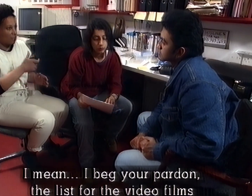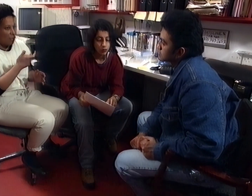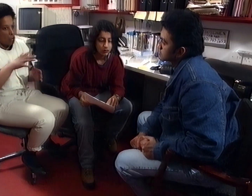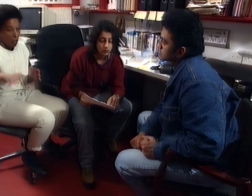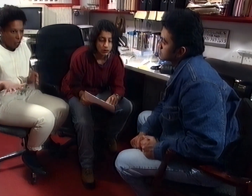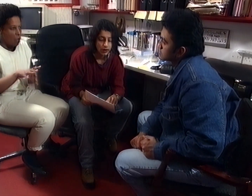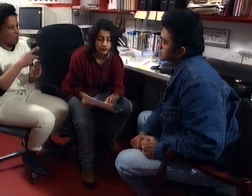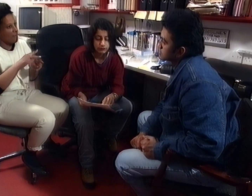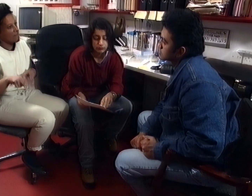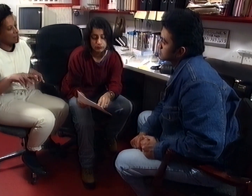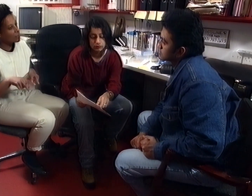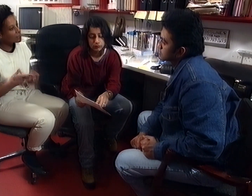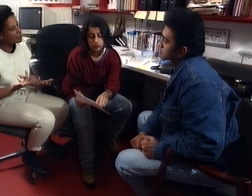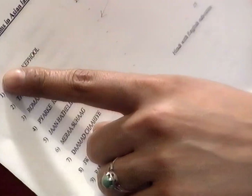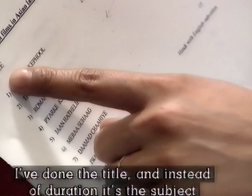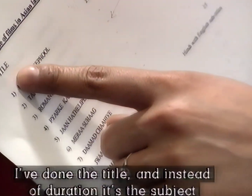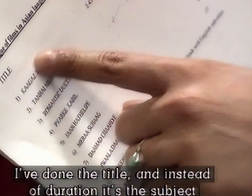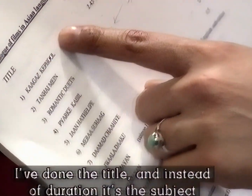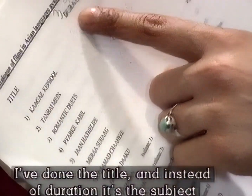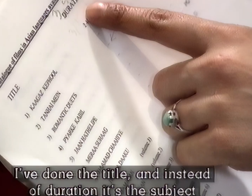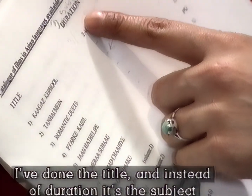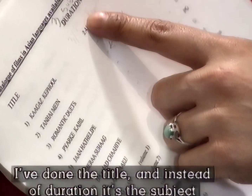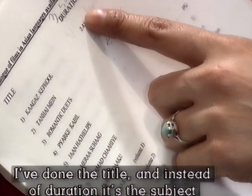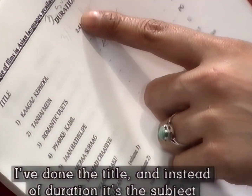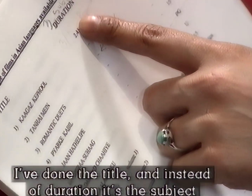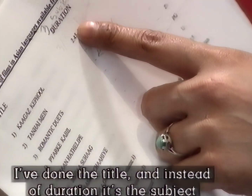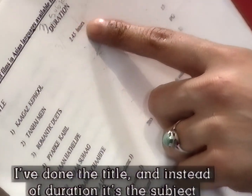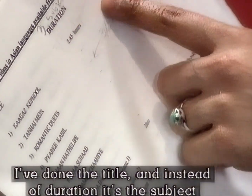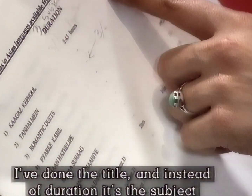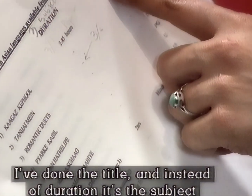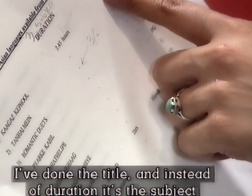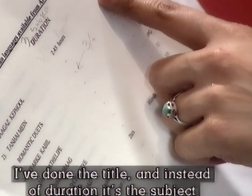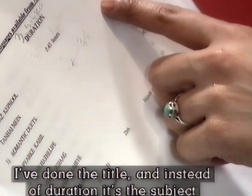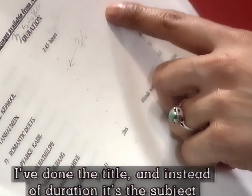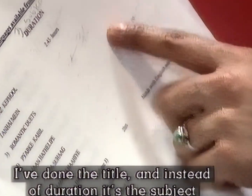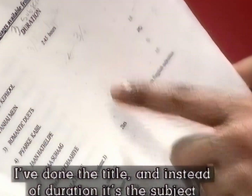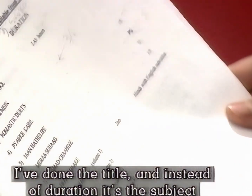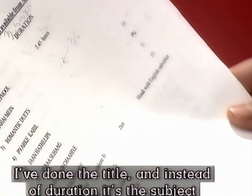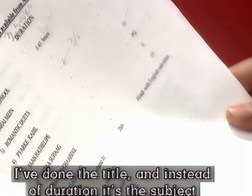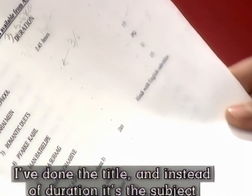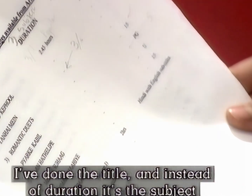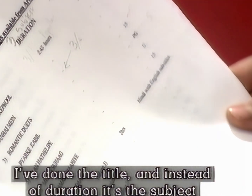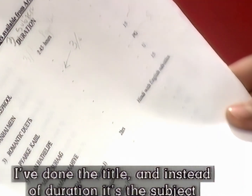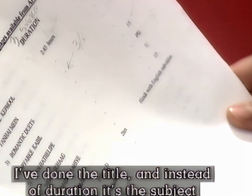What I've done is the title, and instead of duration, it's the subject,